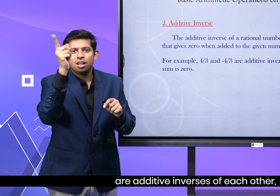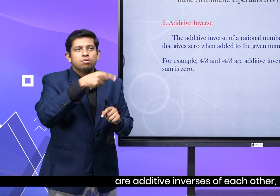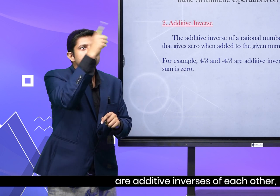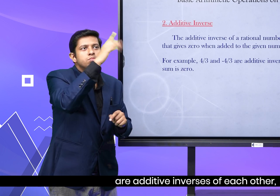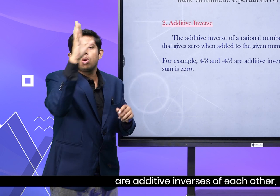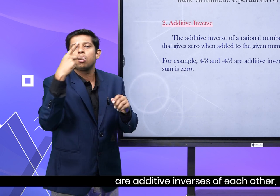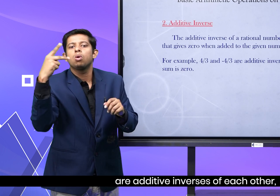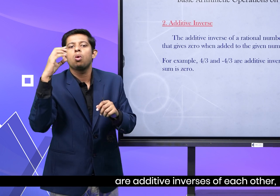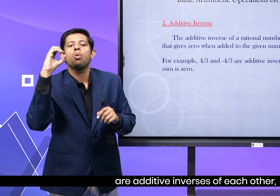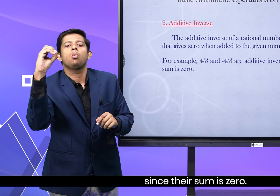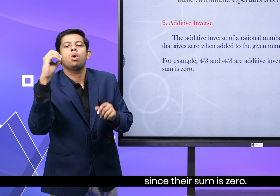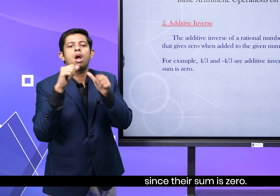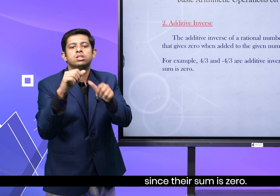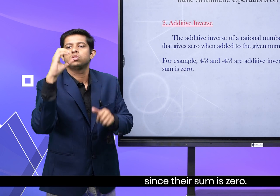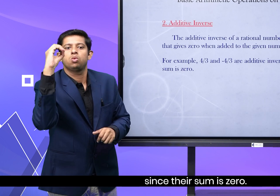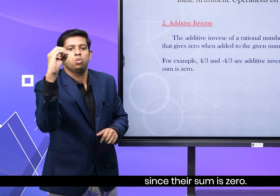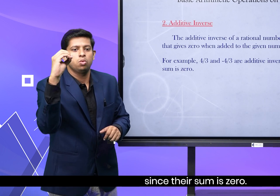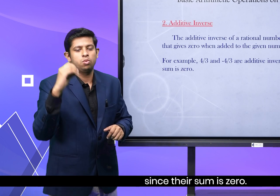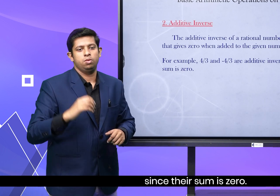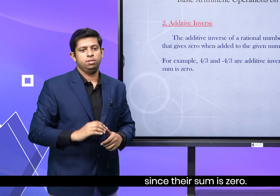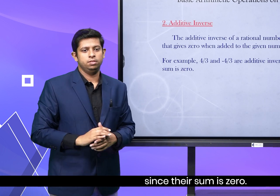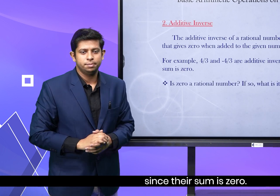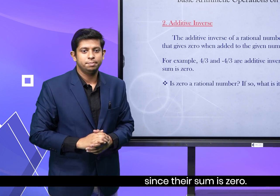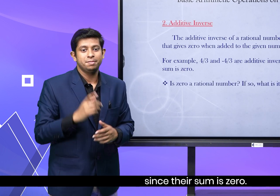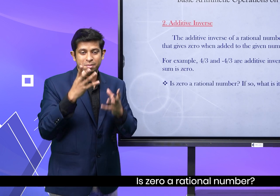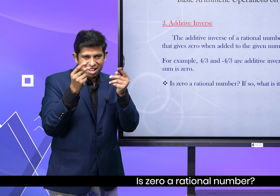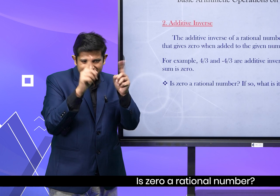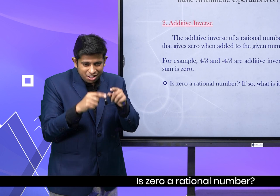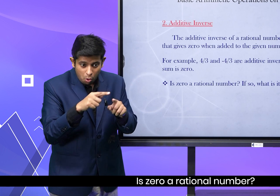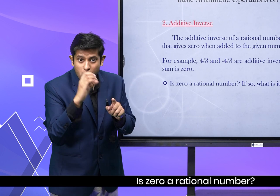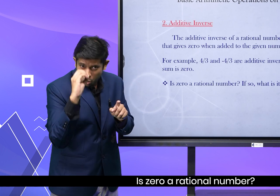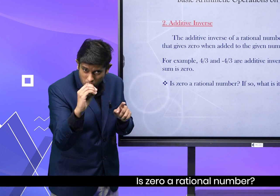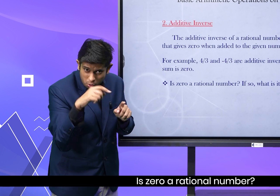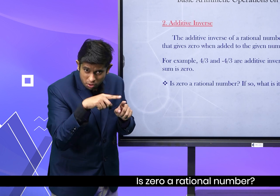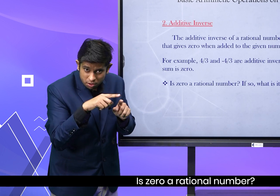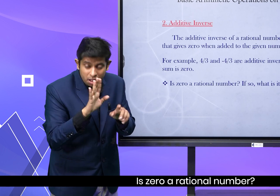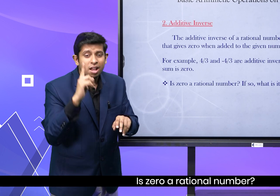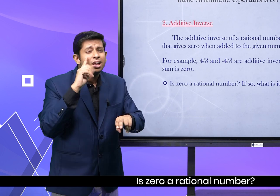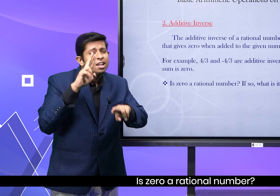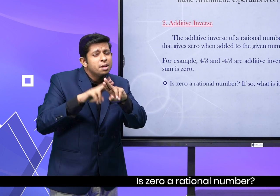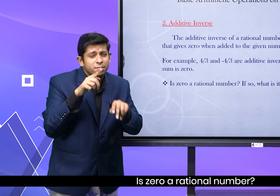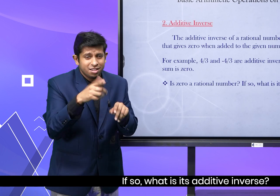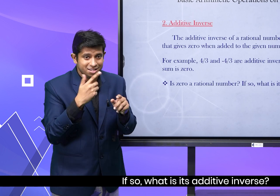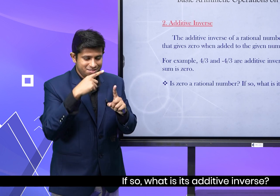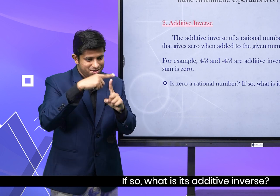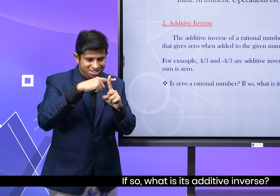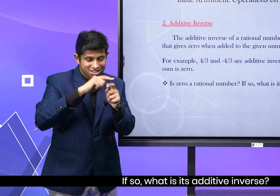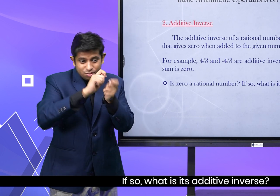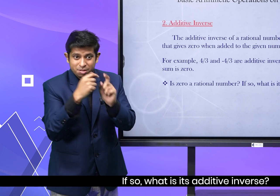additive inverses of each other since their sum is 0. Is 0 a rational number? If so,